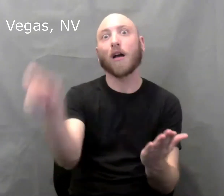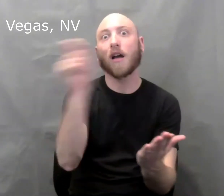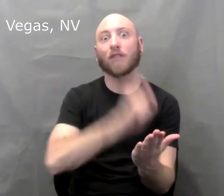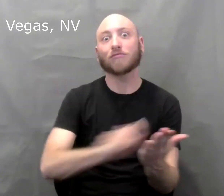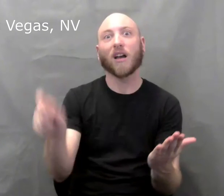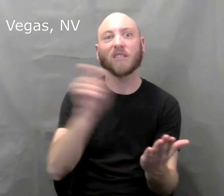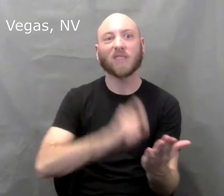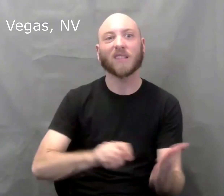do